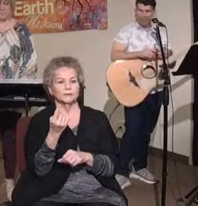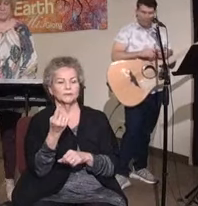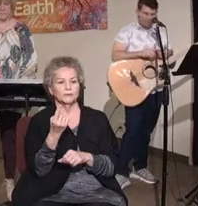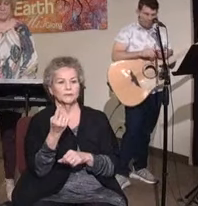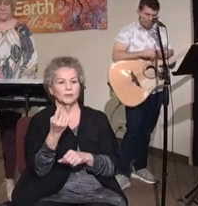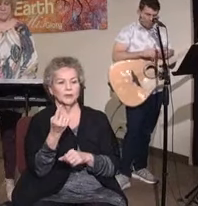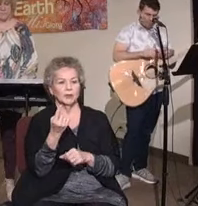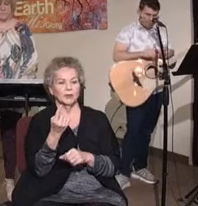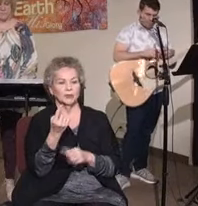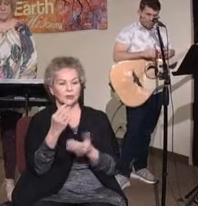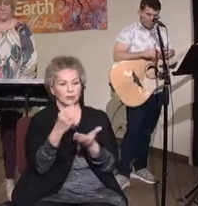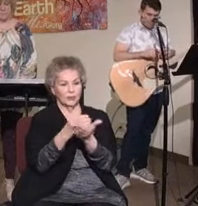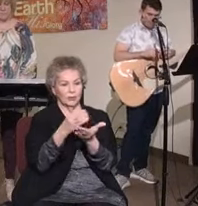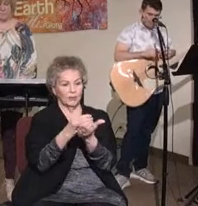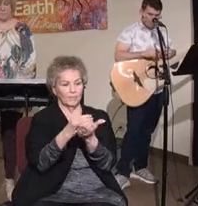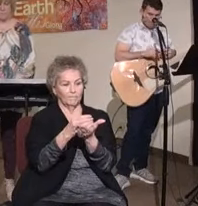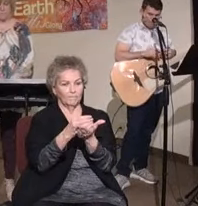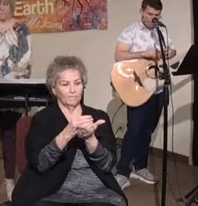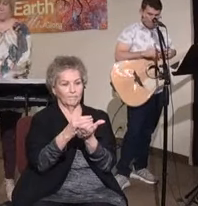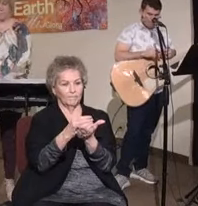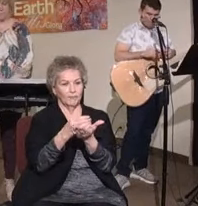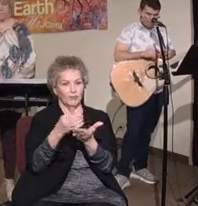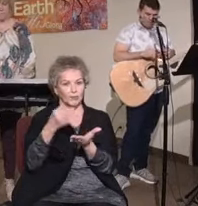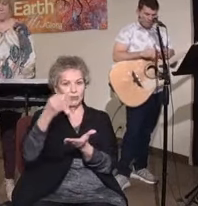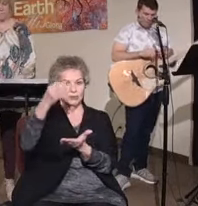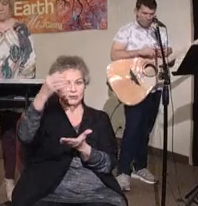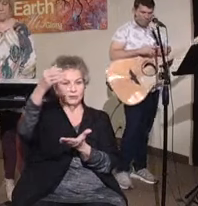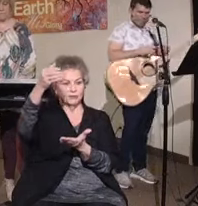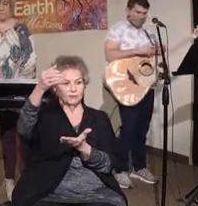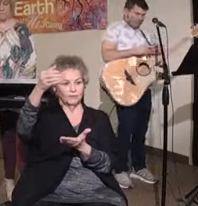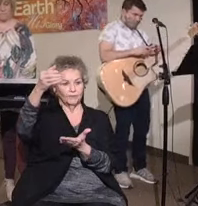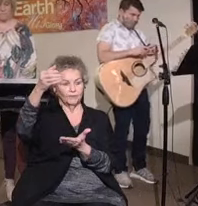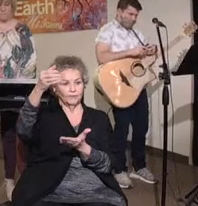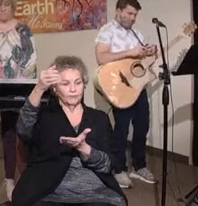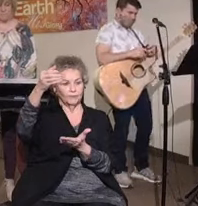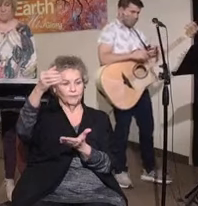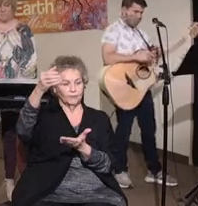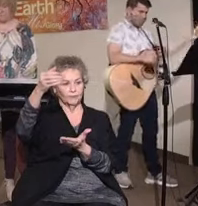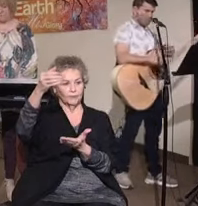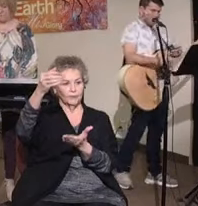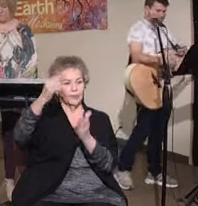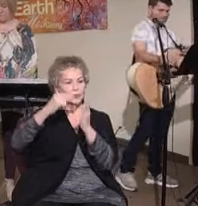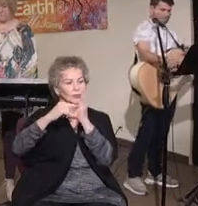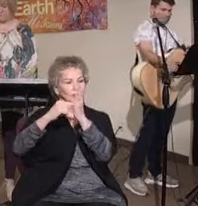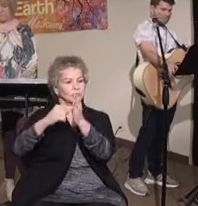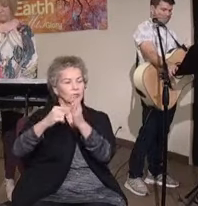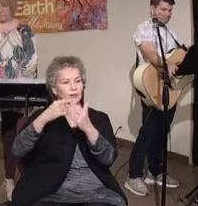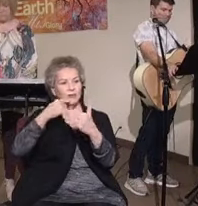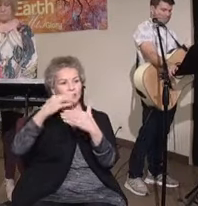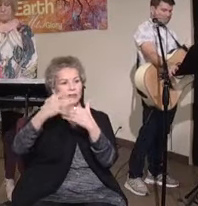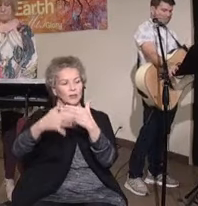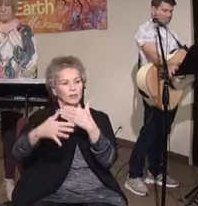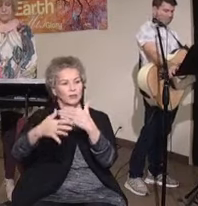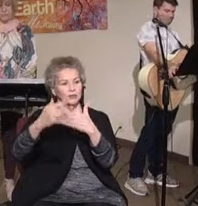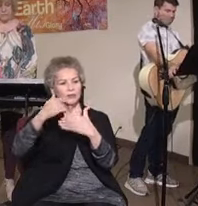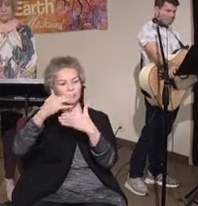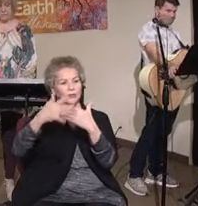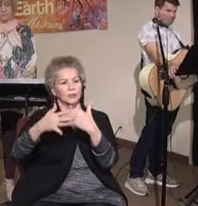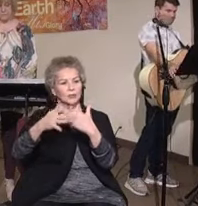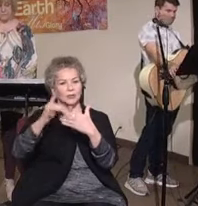took the cup and he raised the cup. The cup is a representation of the blood that was